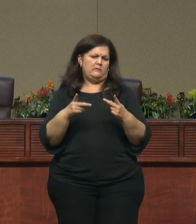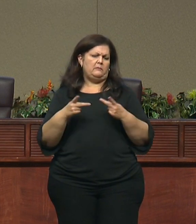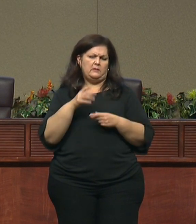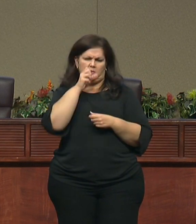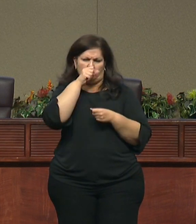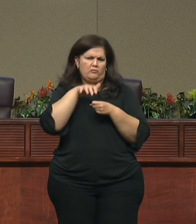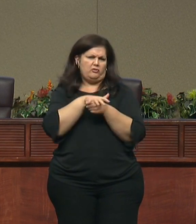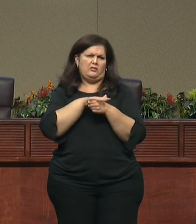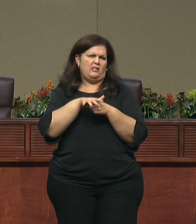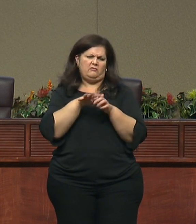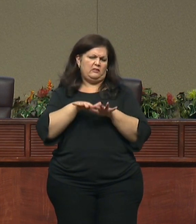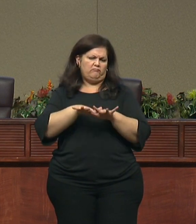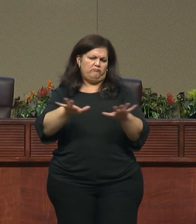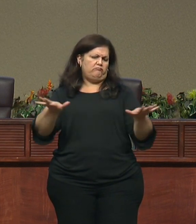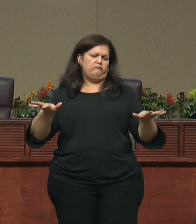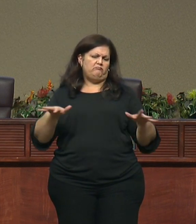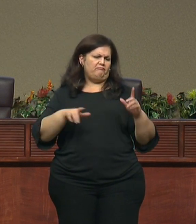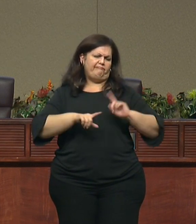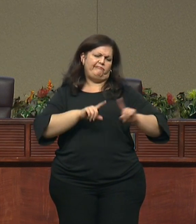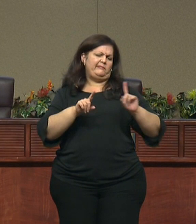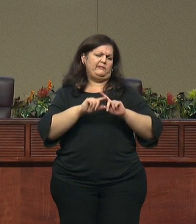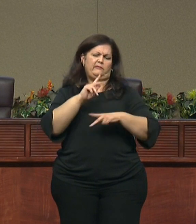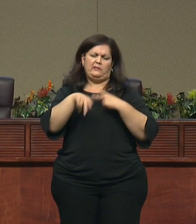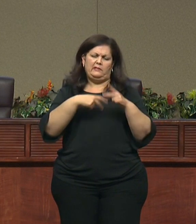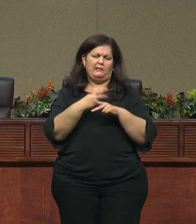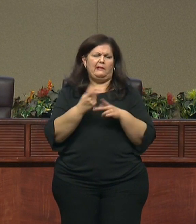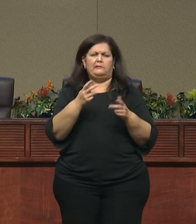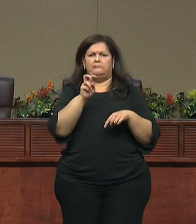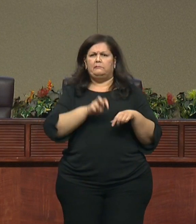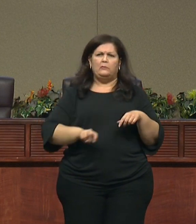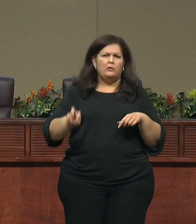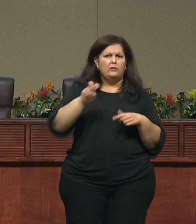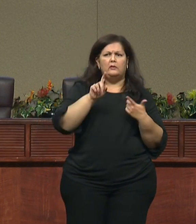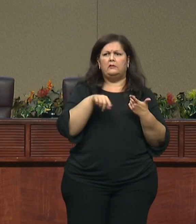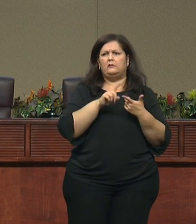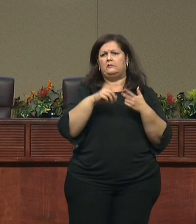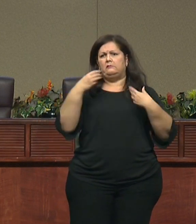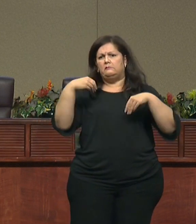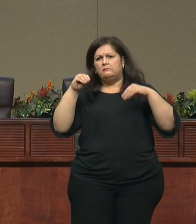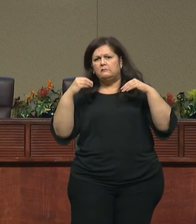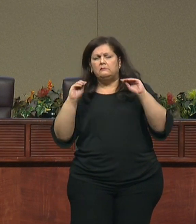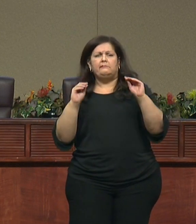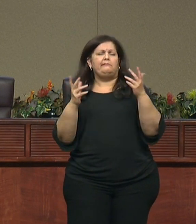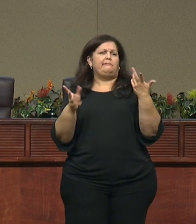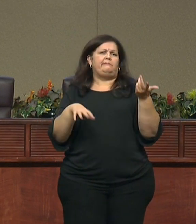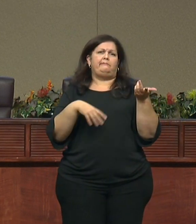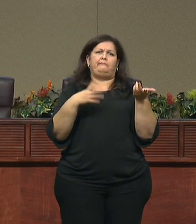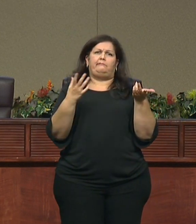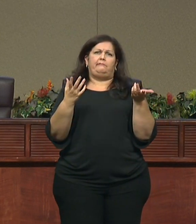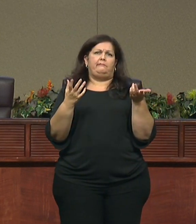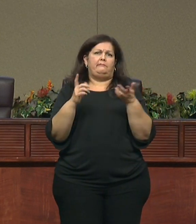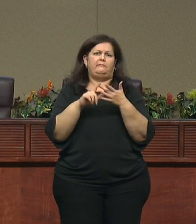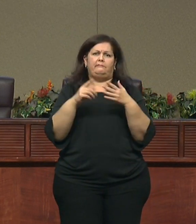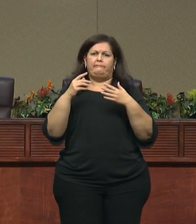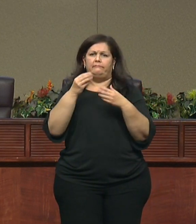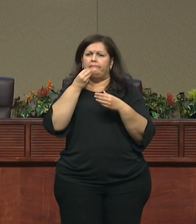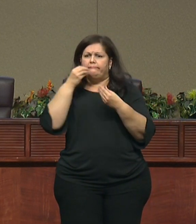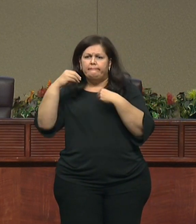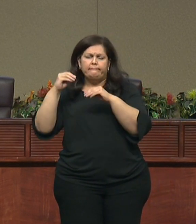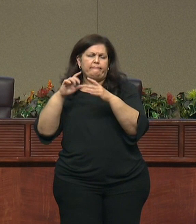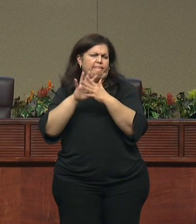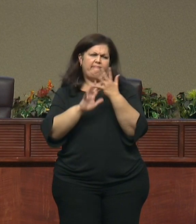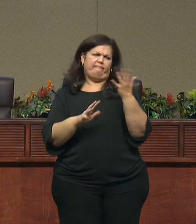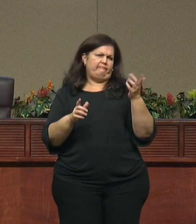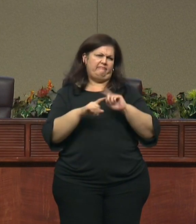county, diverse types of businesses, from theme parks to retail outlets to grocery stores, et